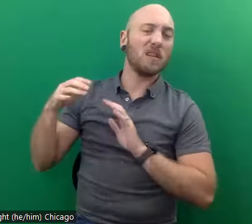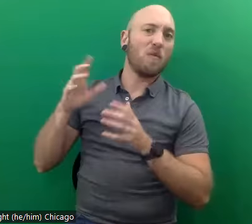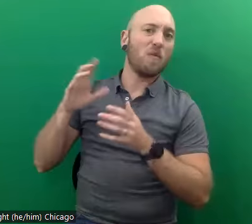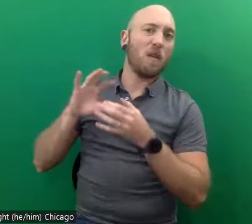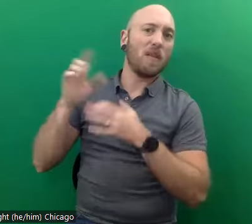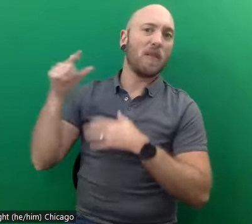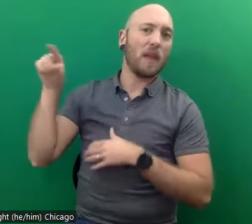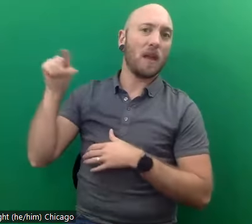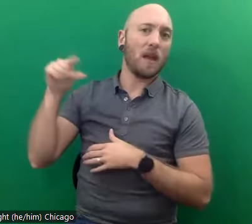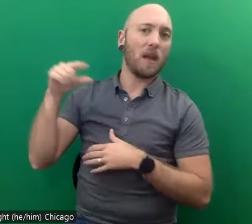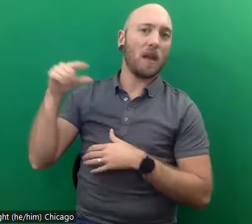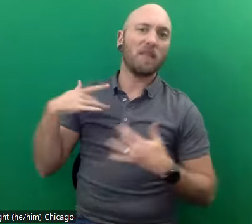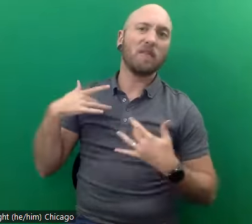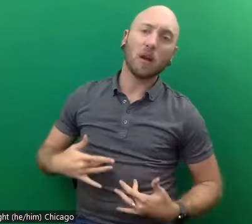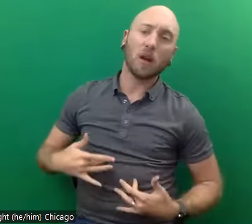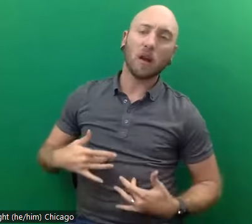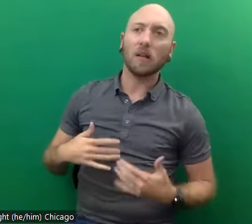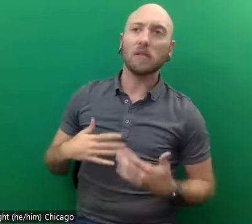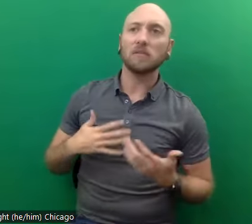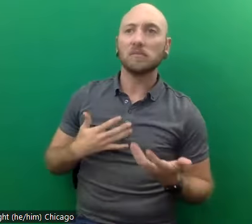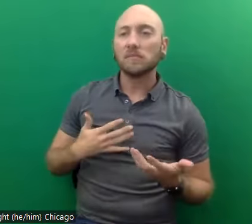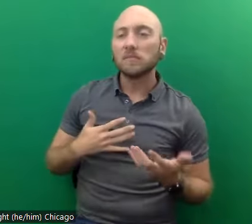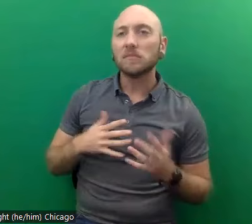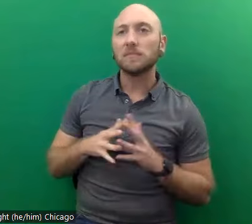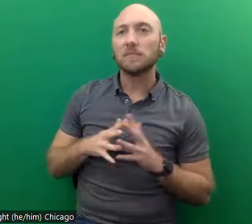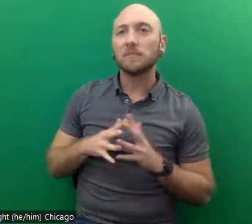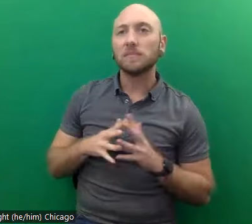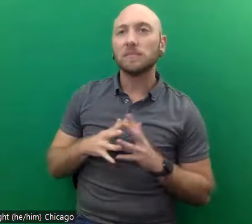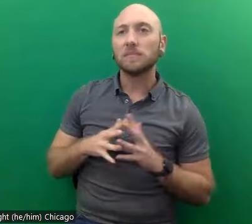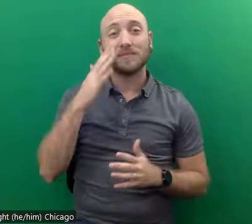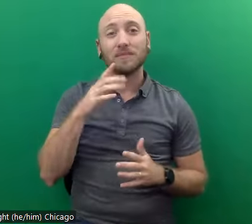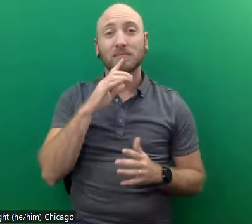depressed and sad because I hated the holidays because the only